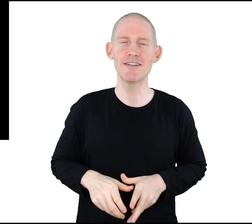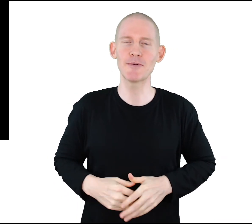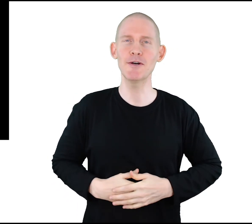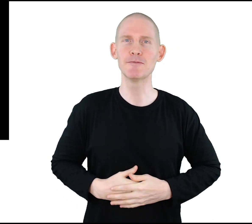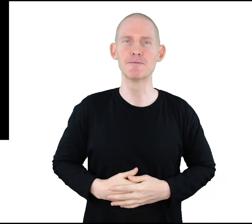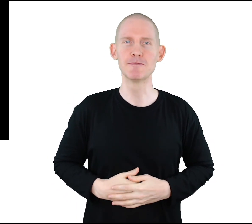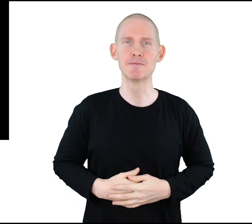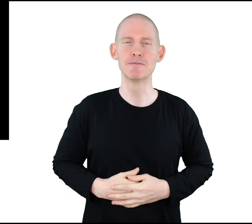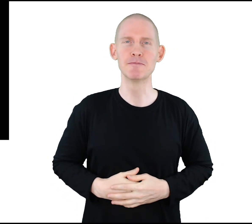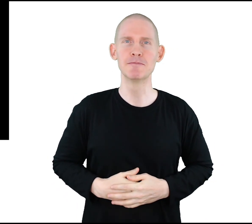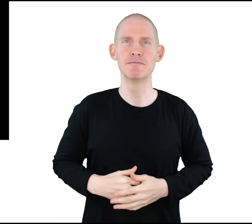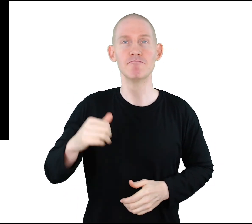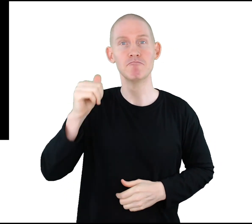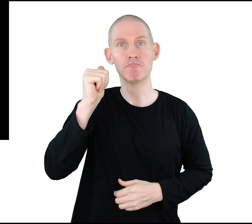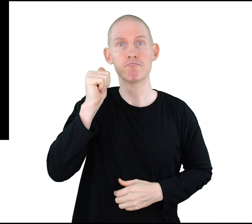go.